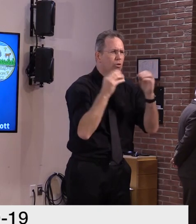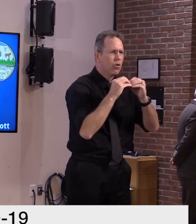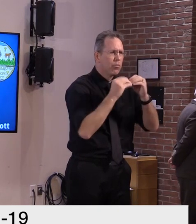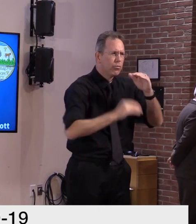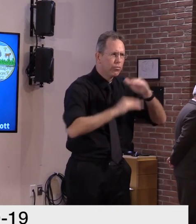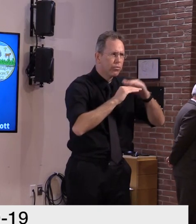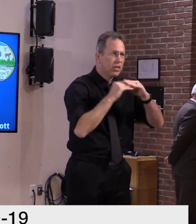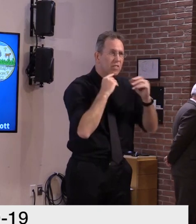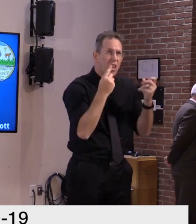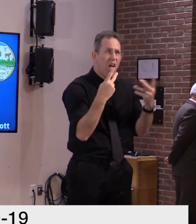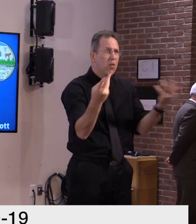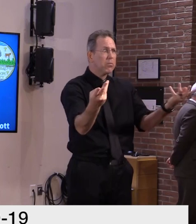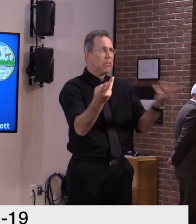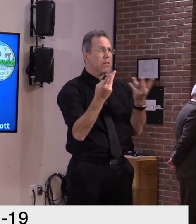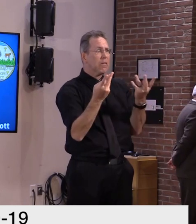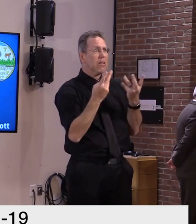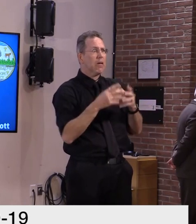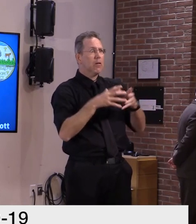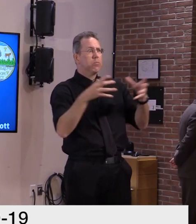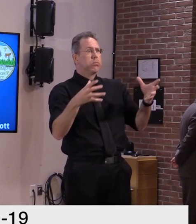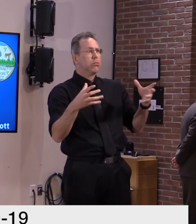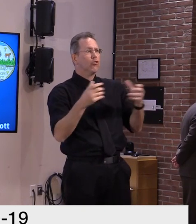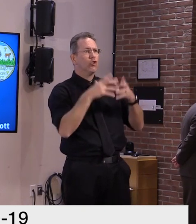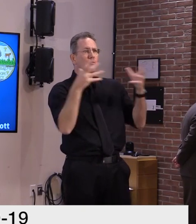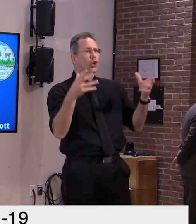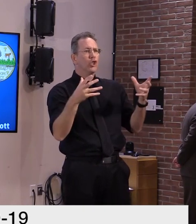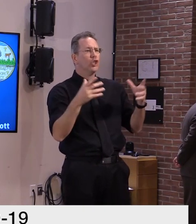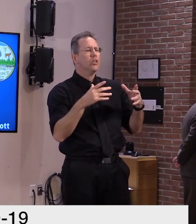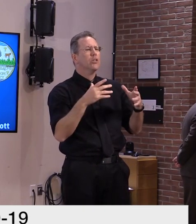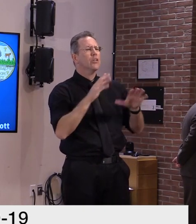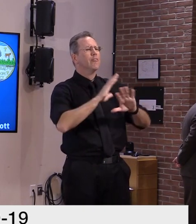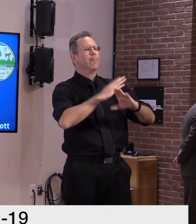is the best way, but no, it does not require a reservation policy.